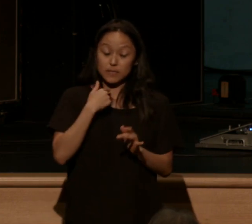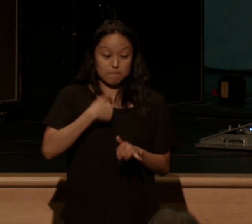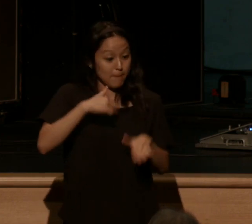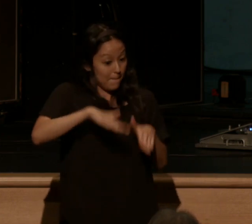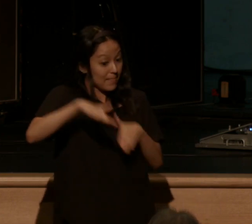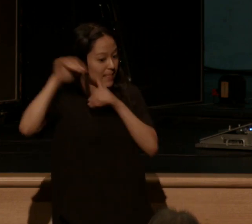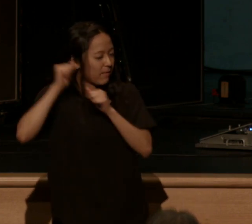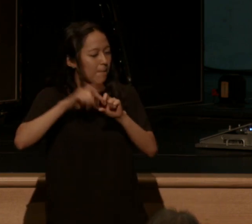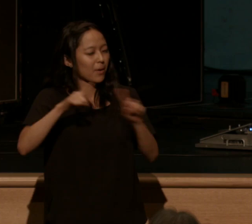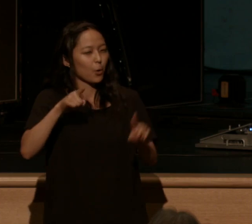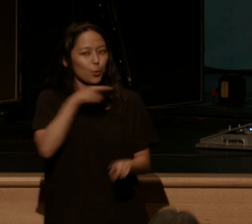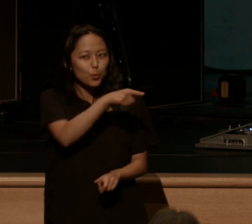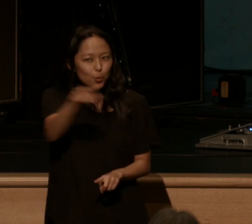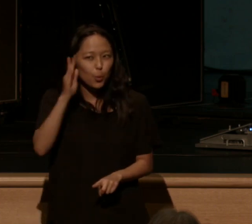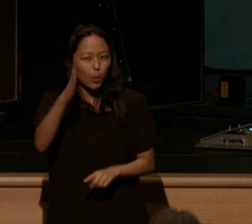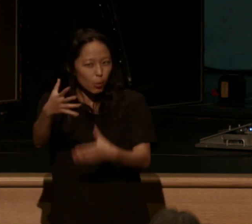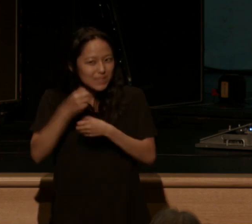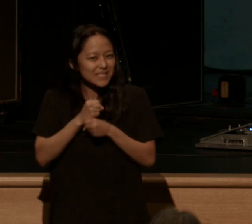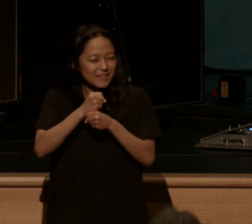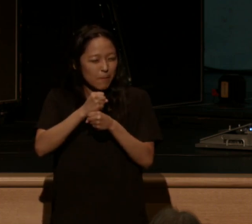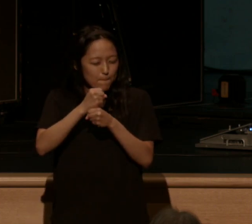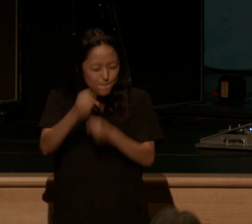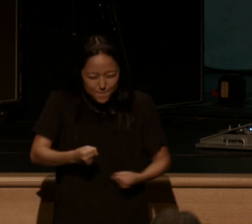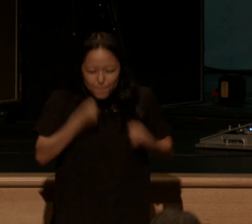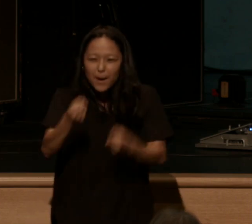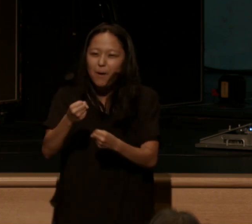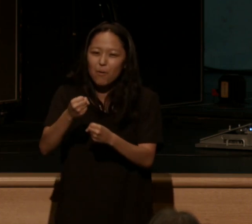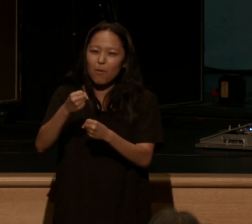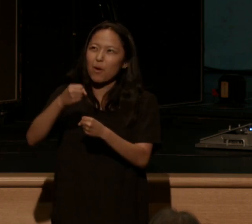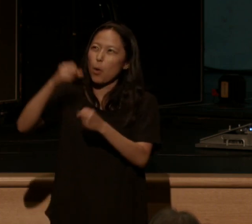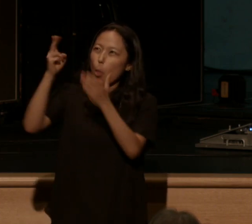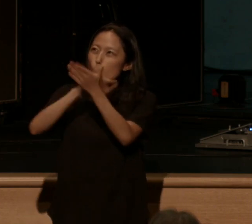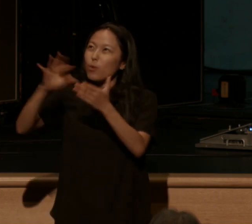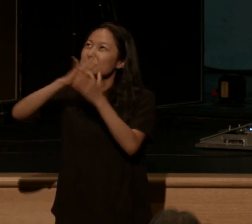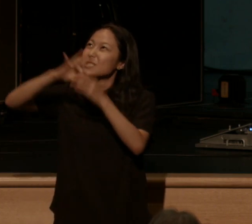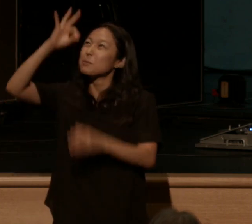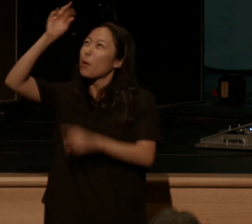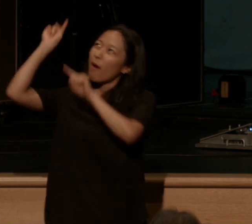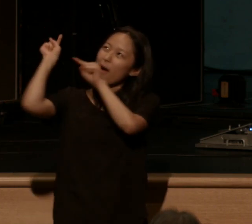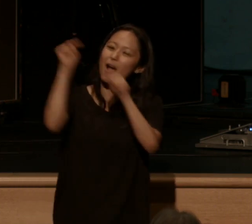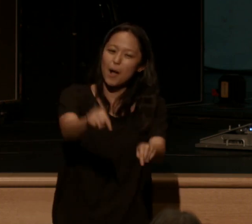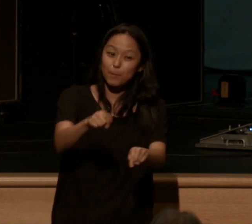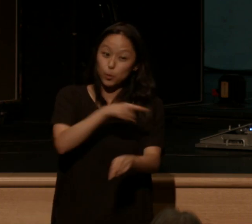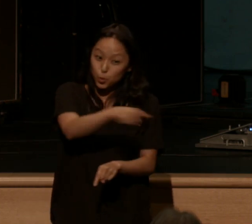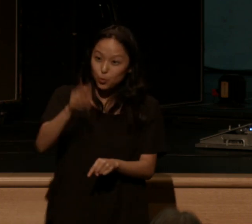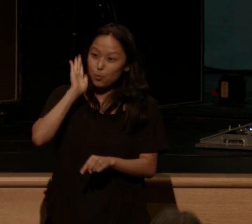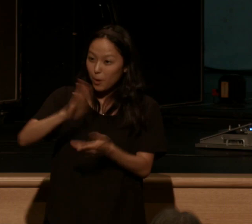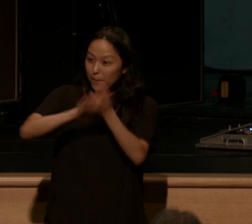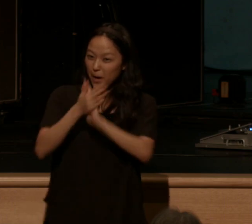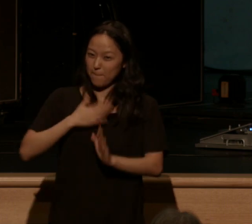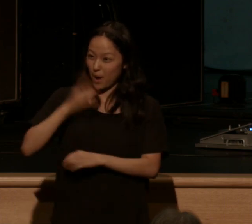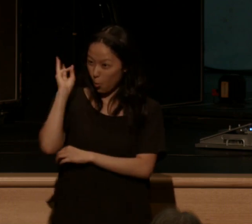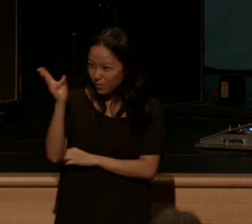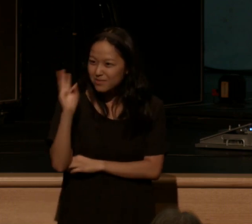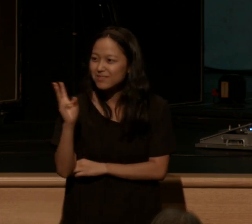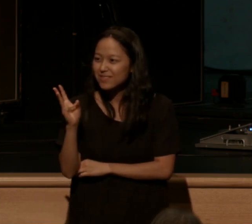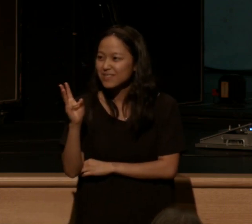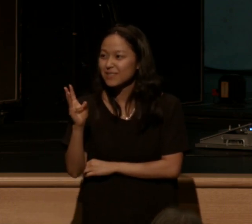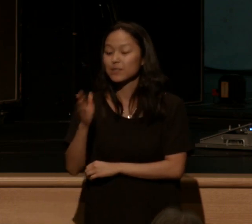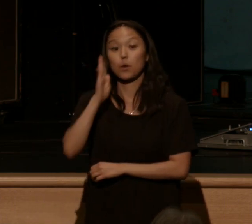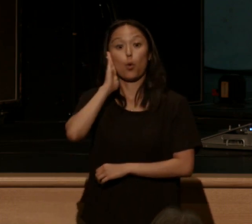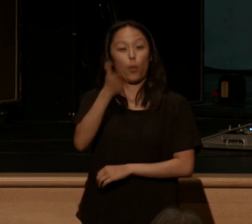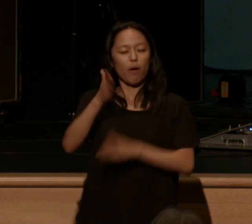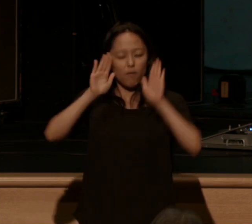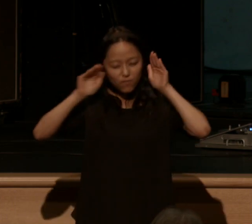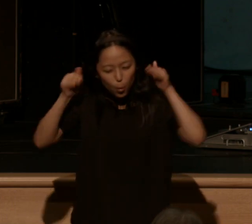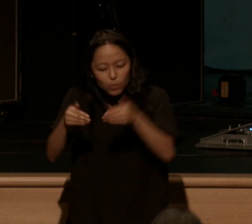will receive power when the Holy Spirit has come upon you, and you will be my witnesses. Okay, we're going to be spending a lot of time in the Holy